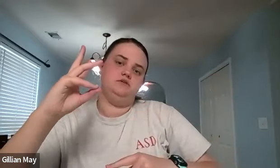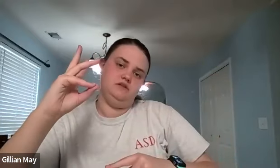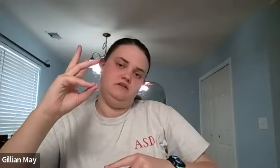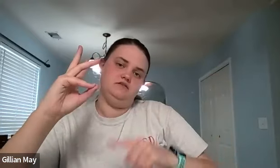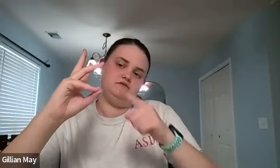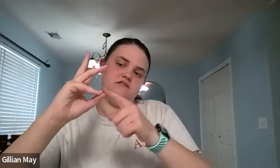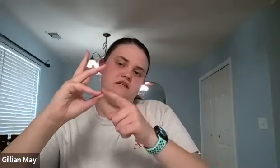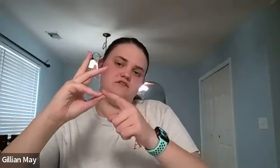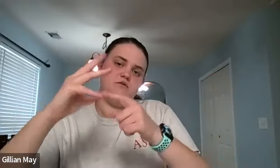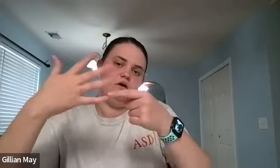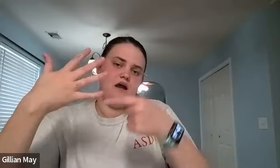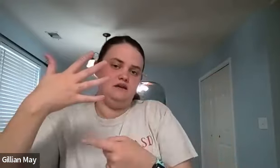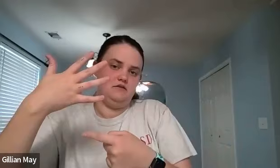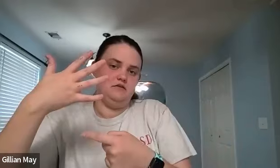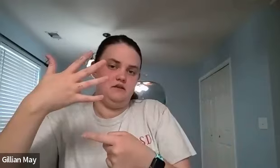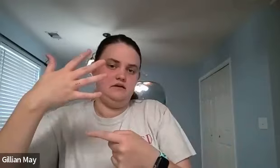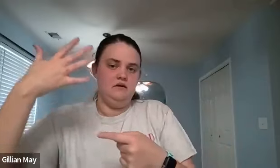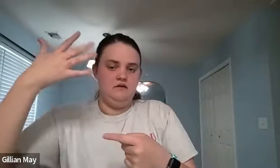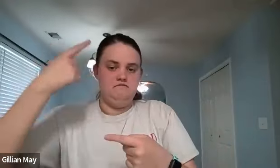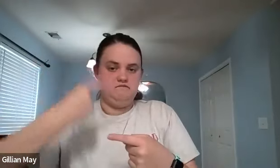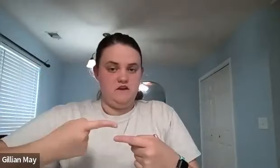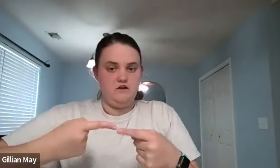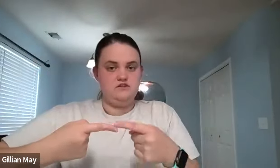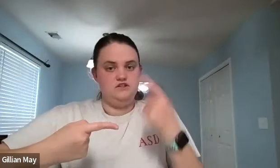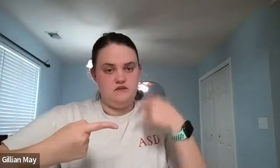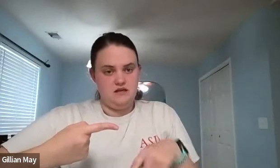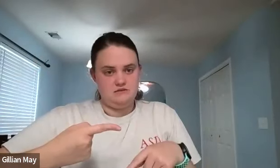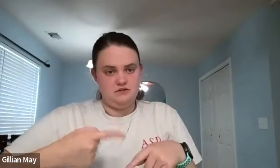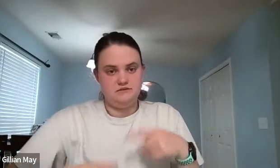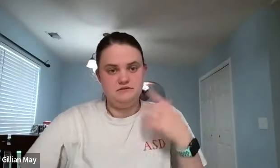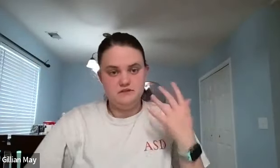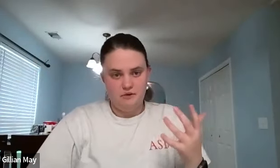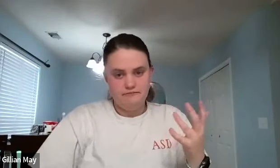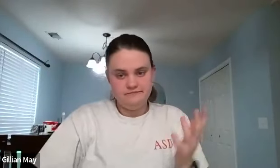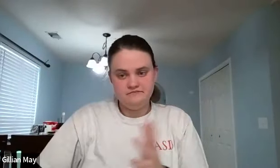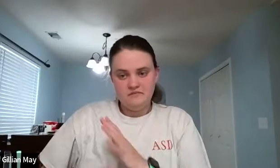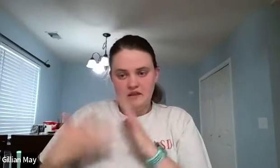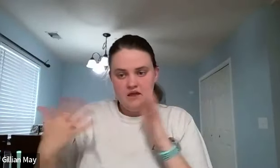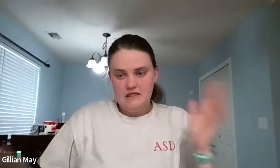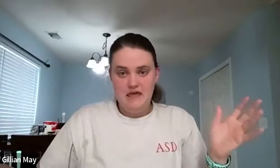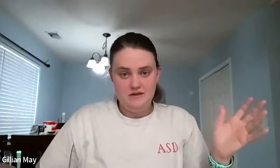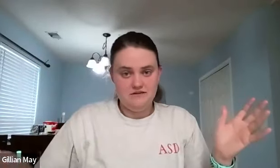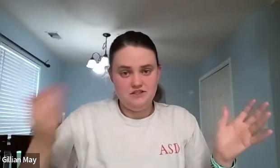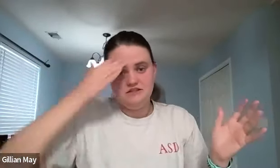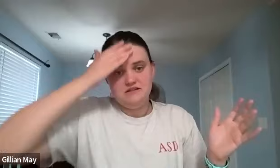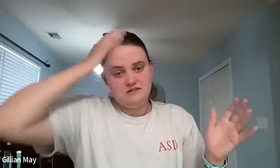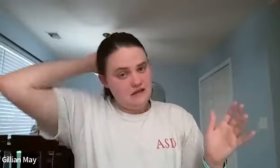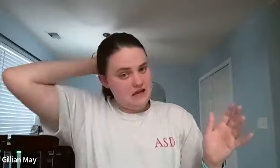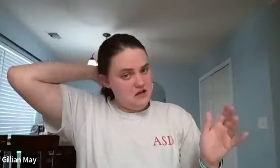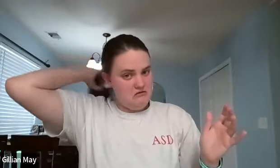would either do 6 or add another like finger to do that next person. So that is just a little thing. I know it's